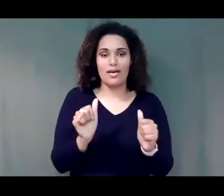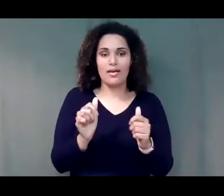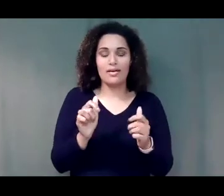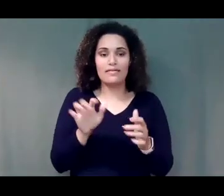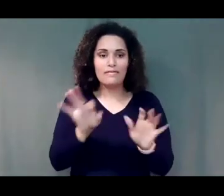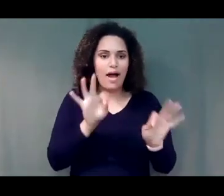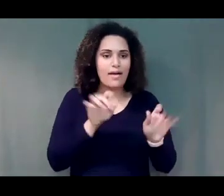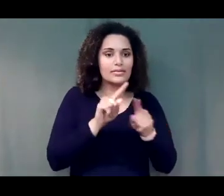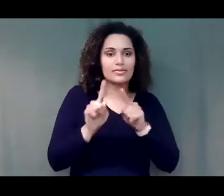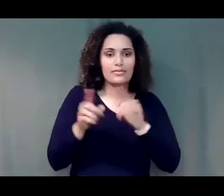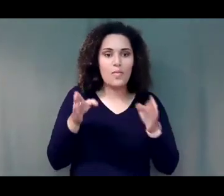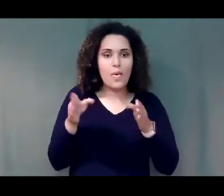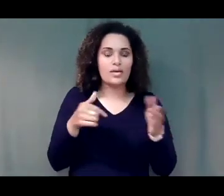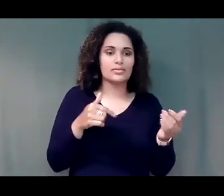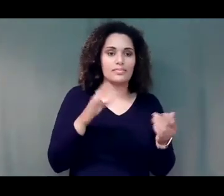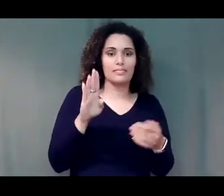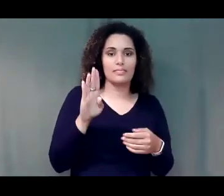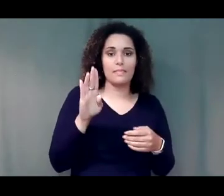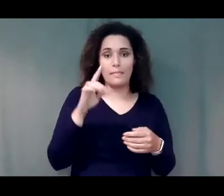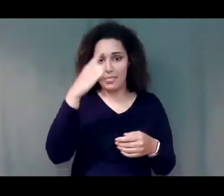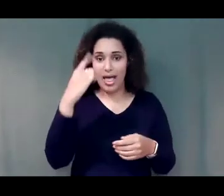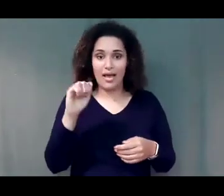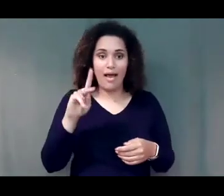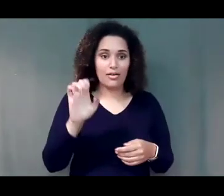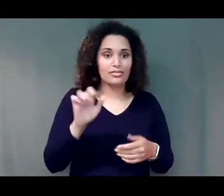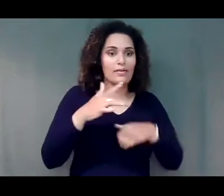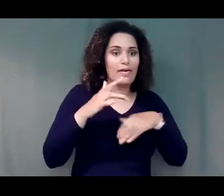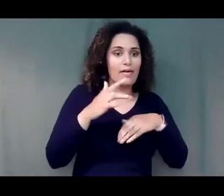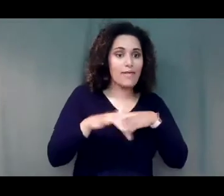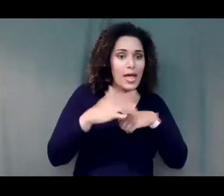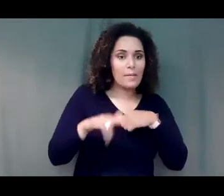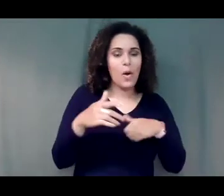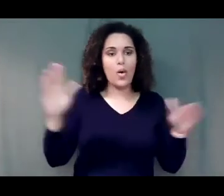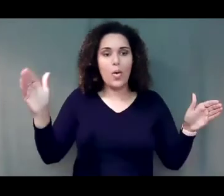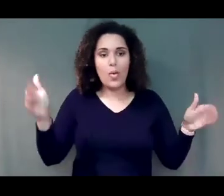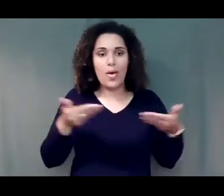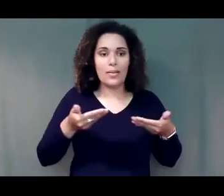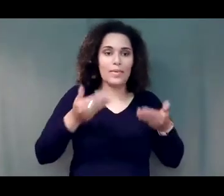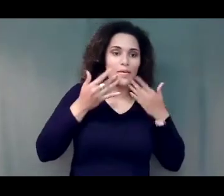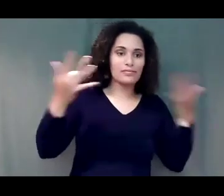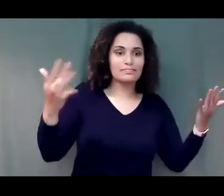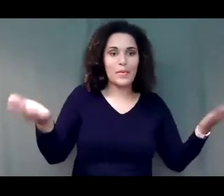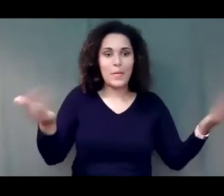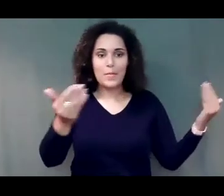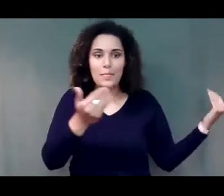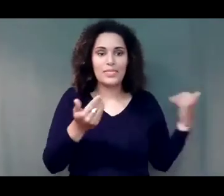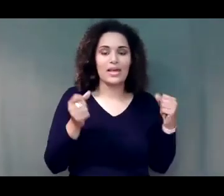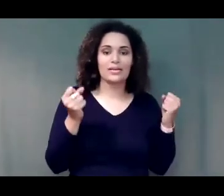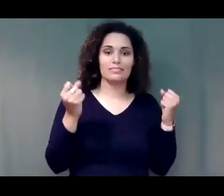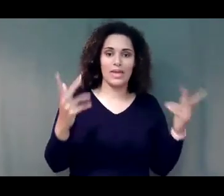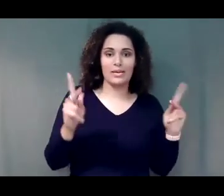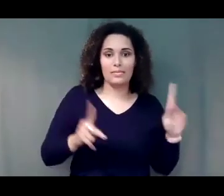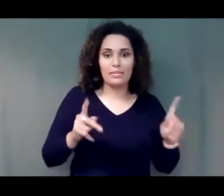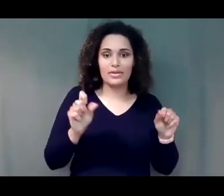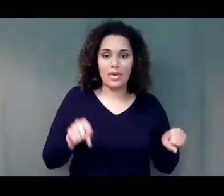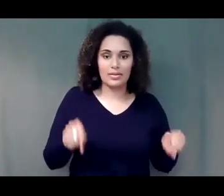sure that Black Ankle is available and, you know, welcoming to kind of as many folks as possible. So we were super excited to